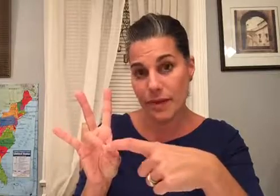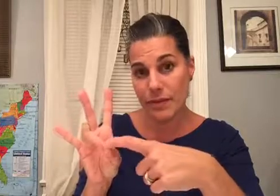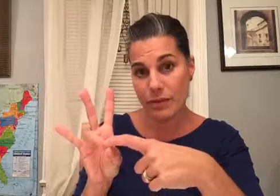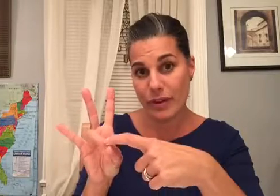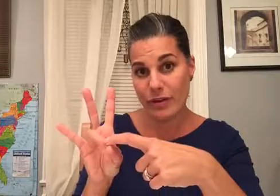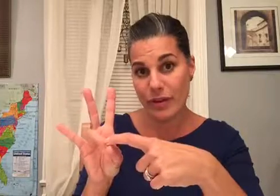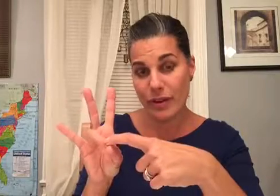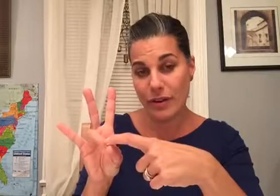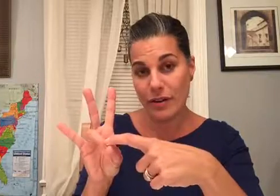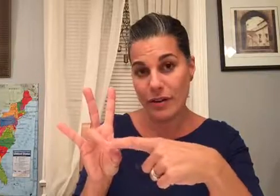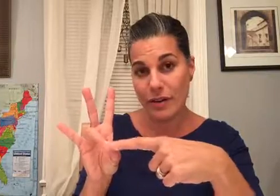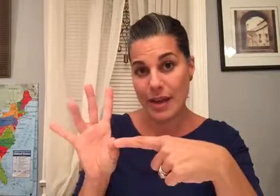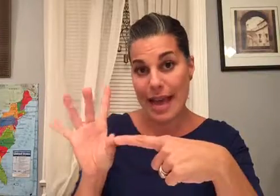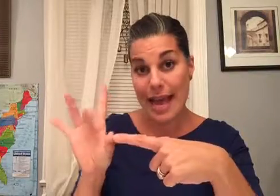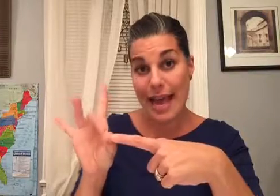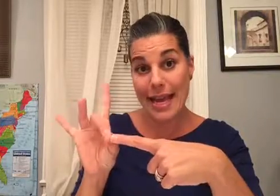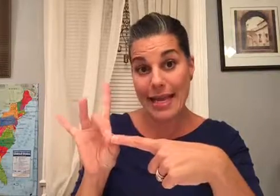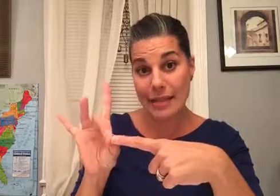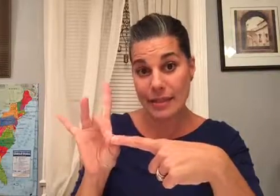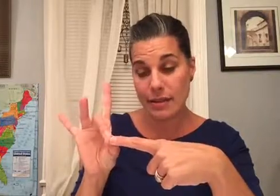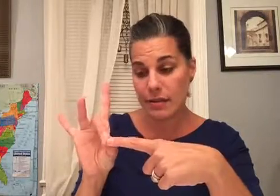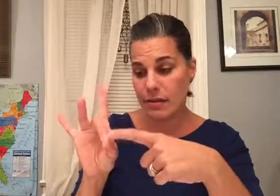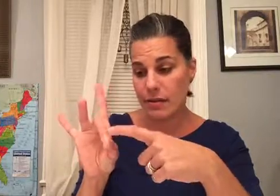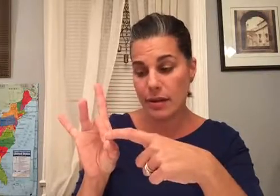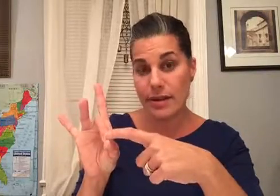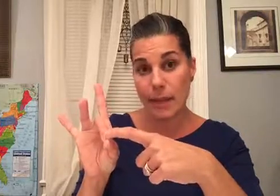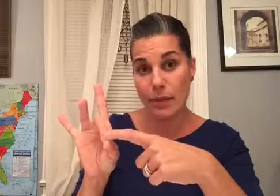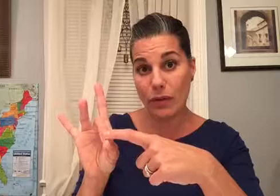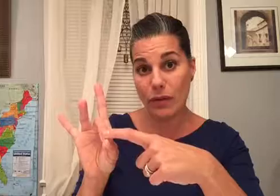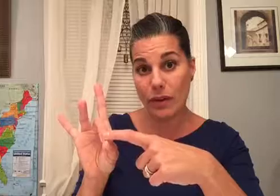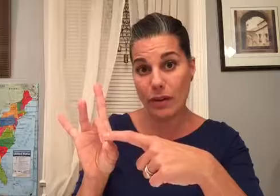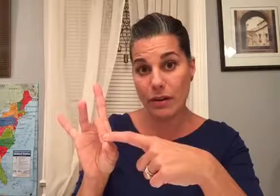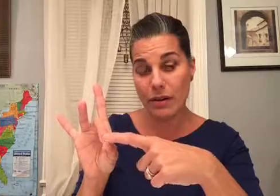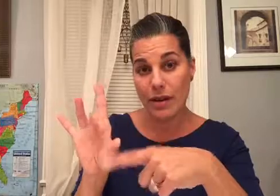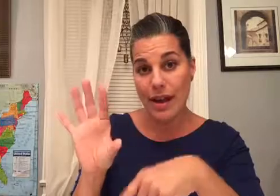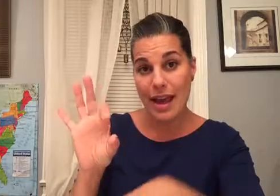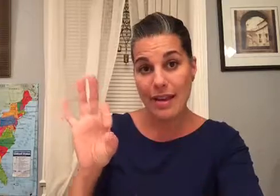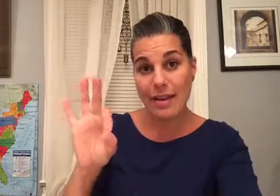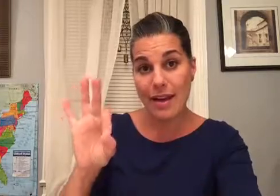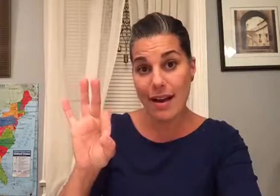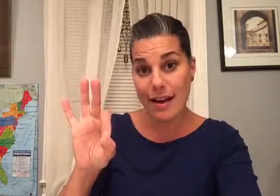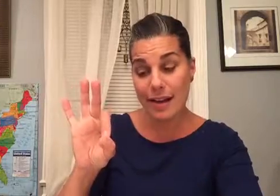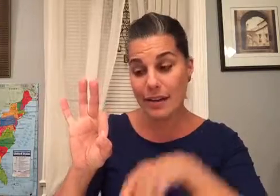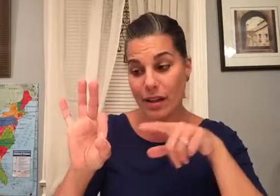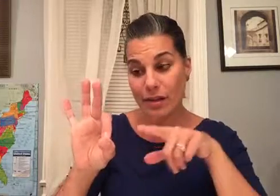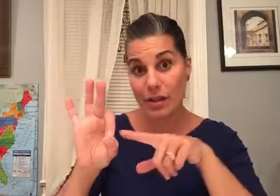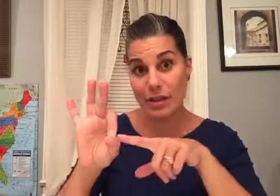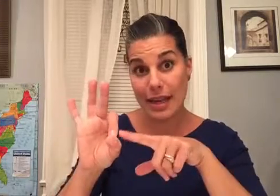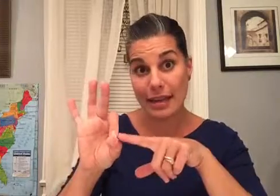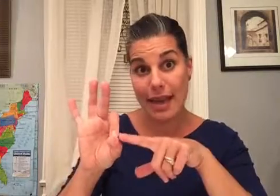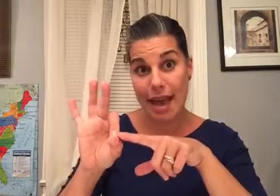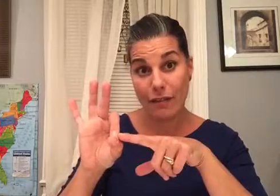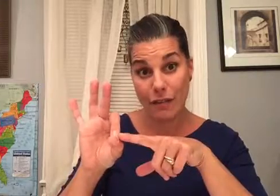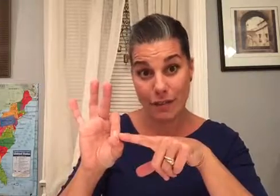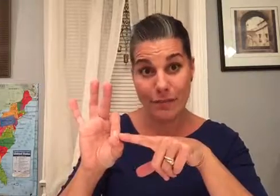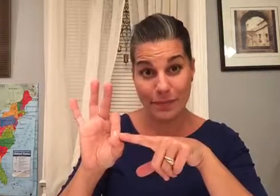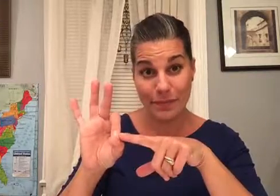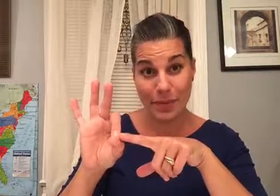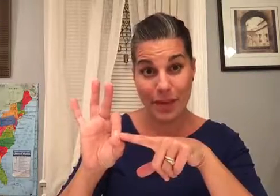is the ring finger. 8 is that middle finger. And 9 looks like the F.